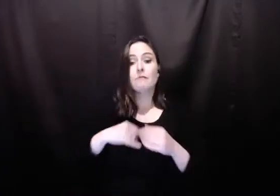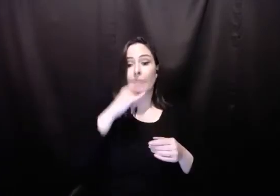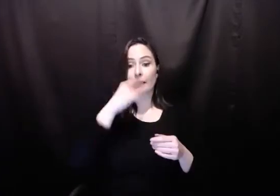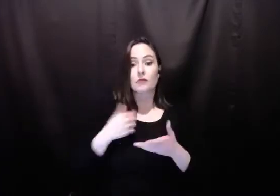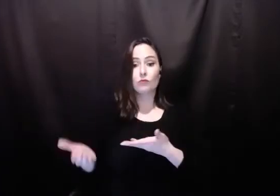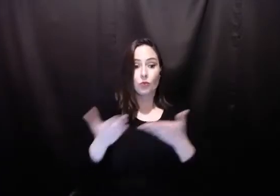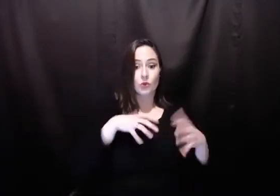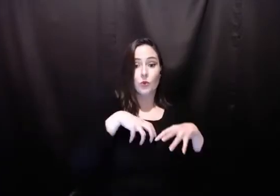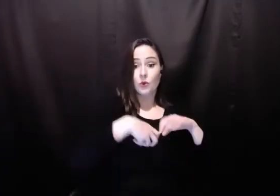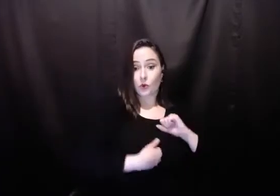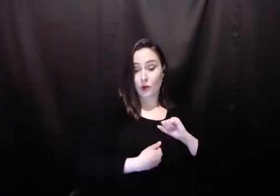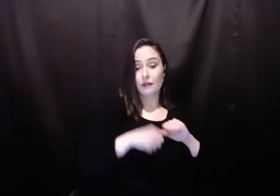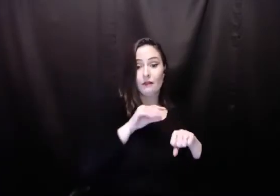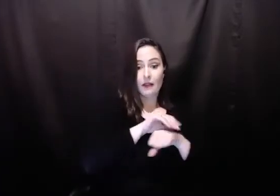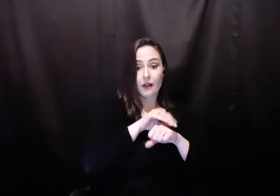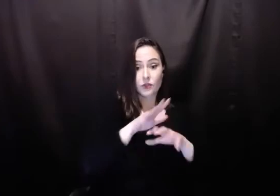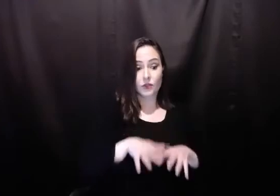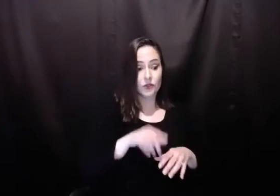the receptionist." And they all troop out,